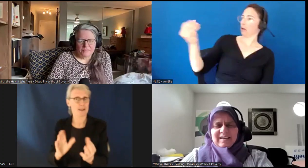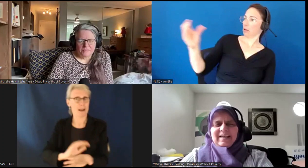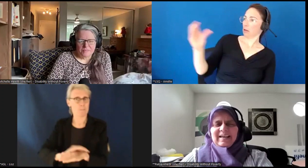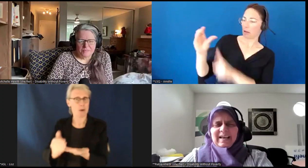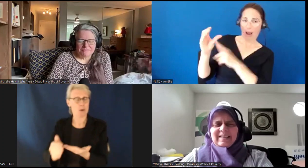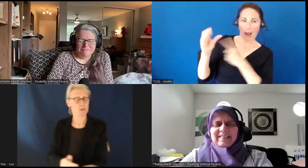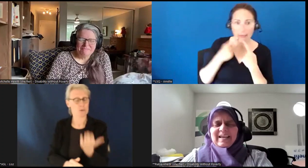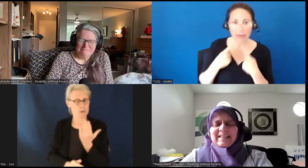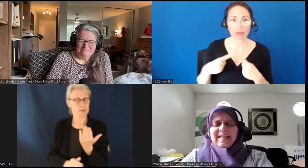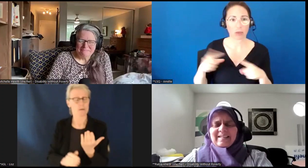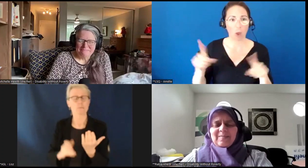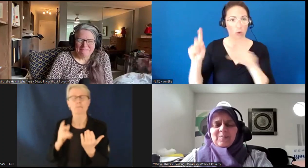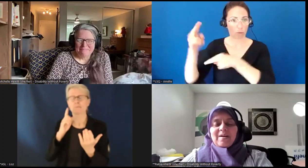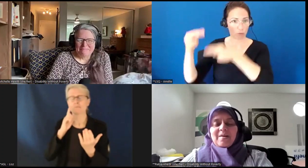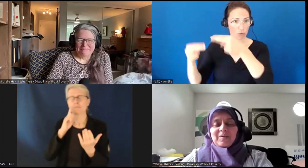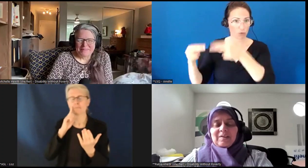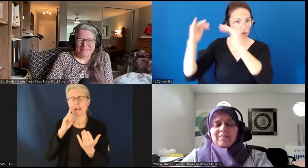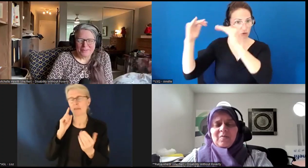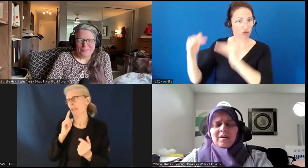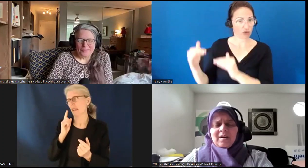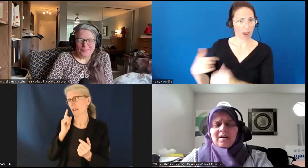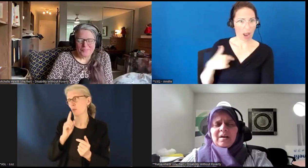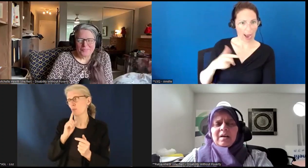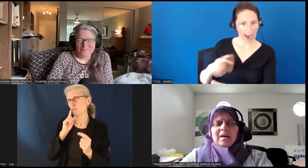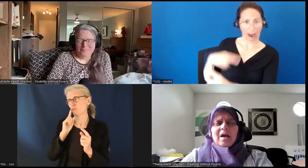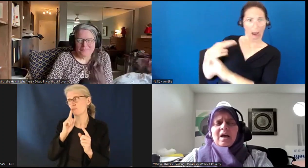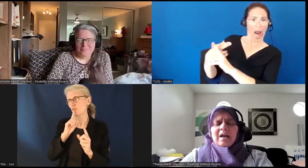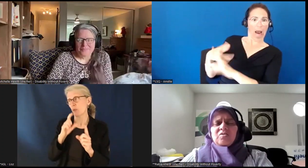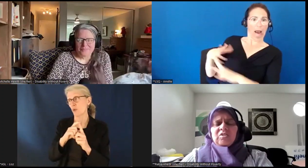shock. I think that's the word I'm looking for.